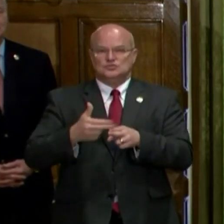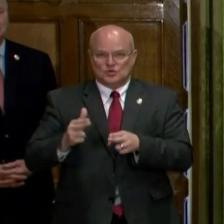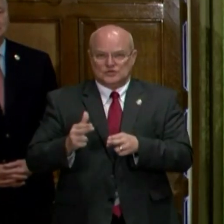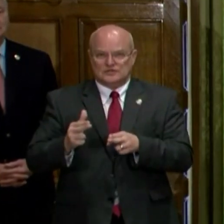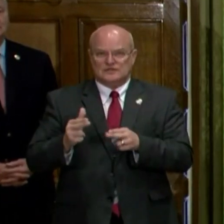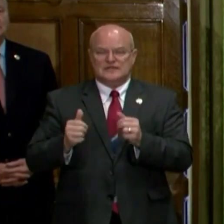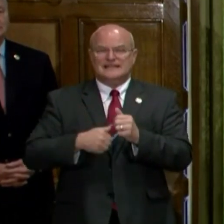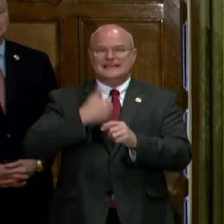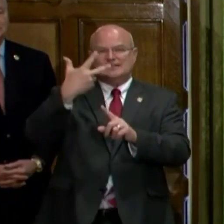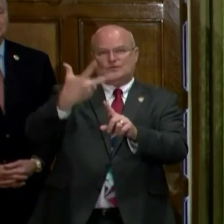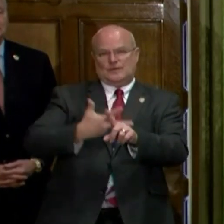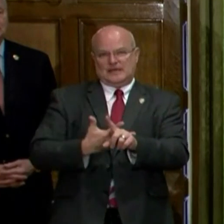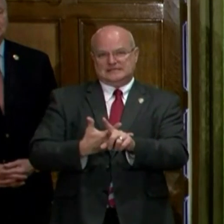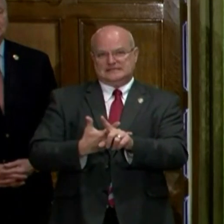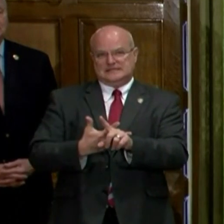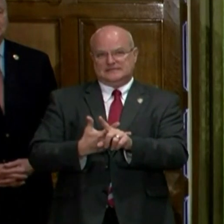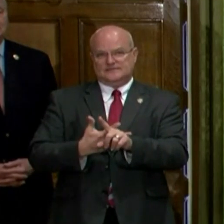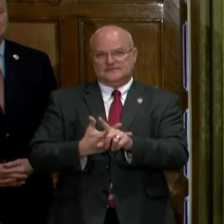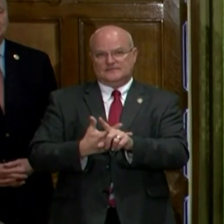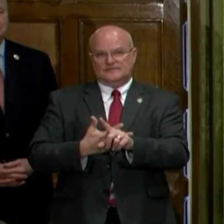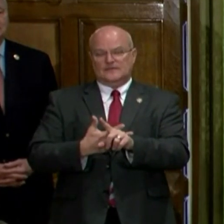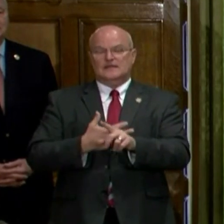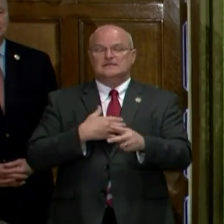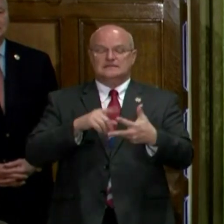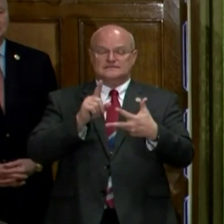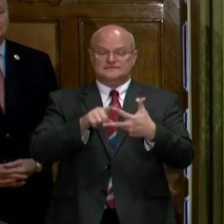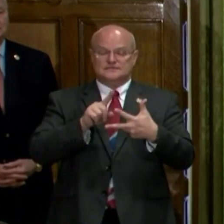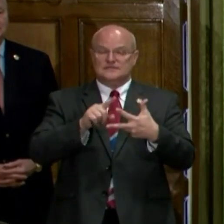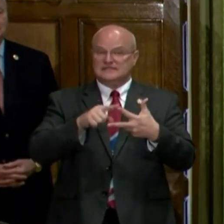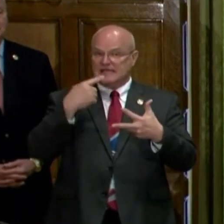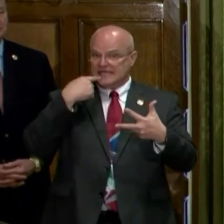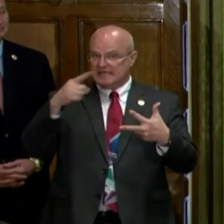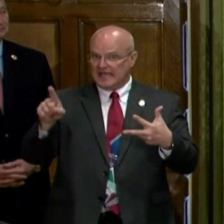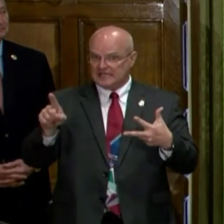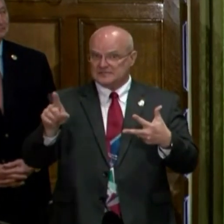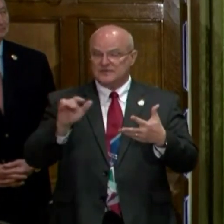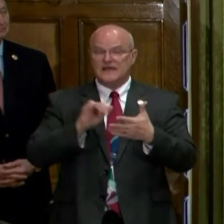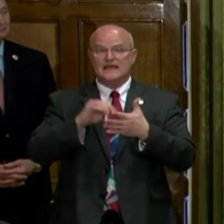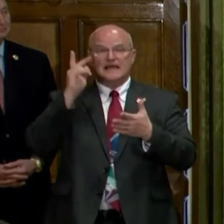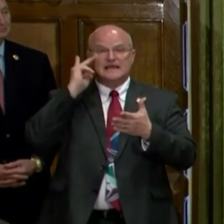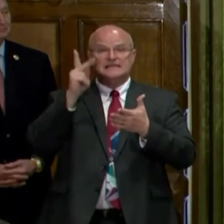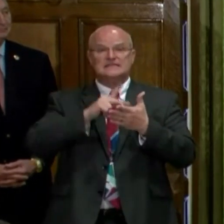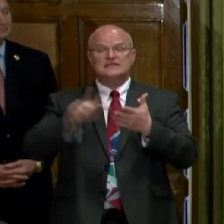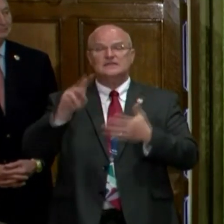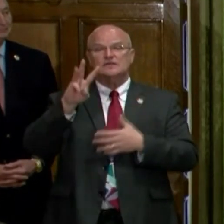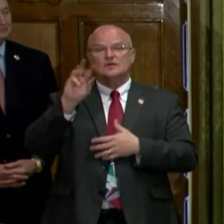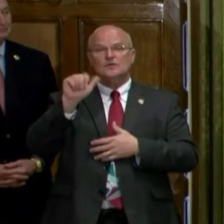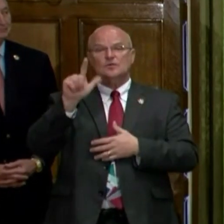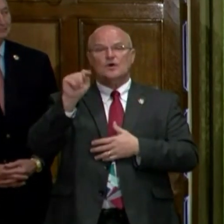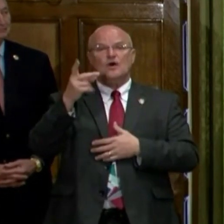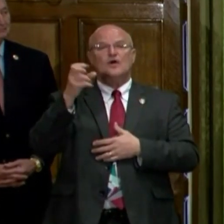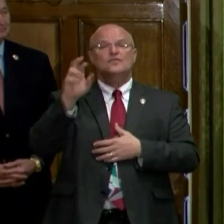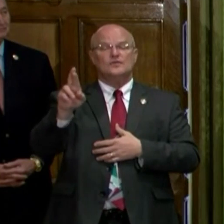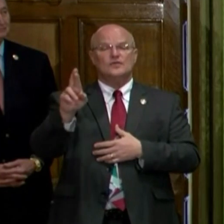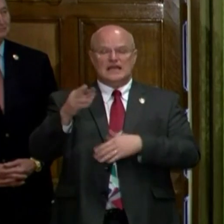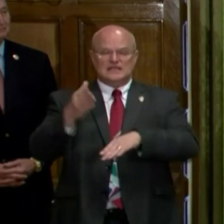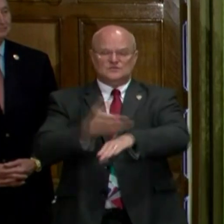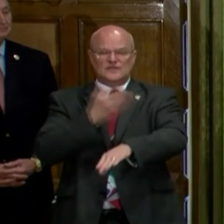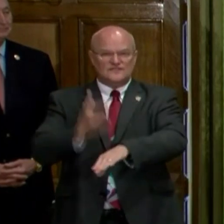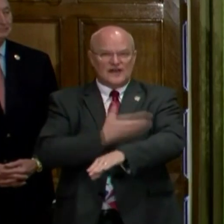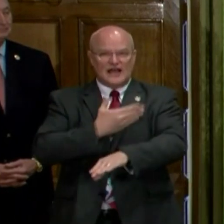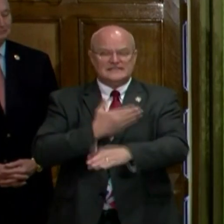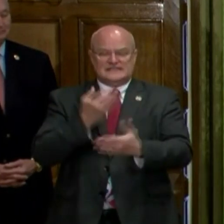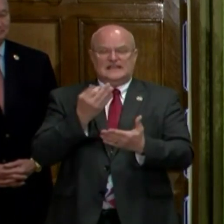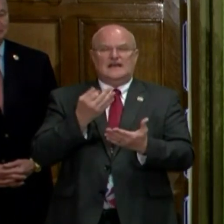months. This leads to the second announcement, which is that Secretary Walther has revised the